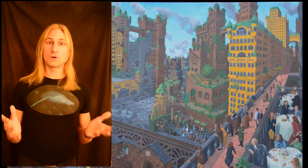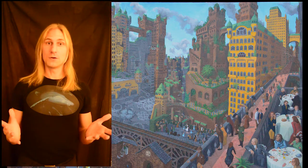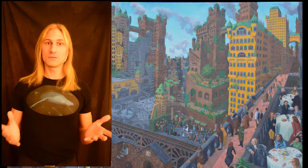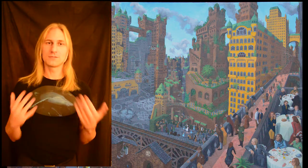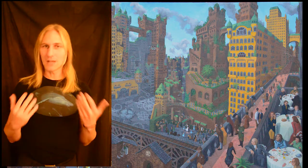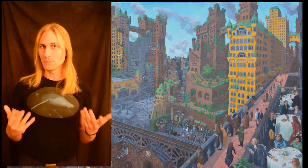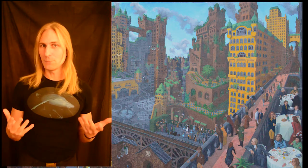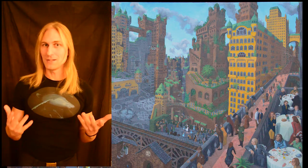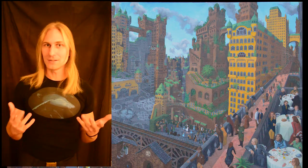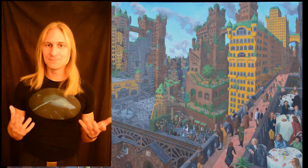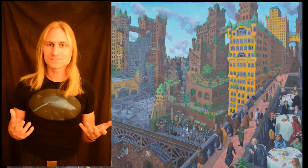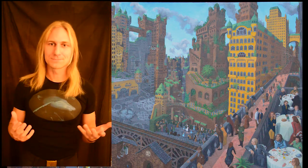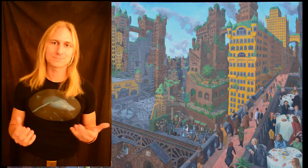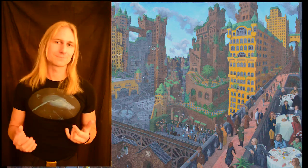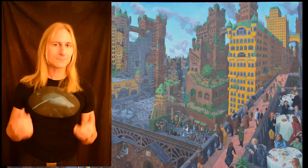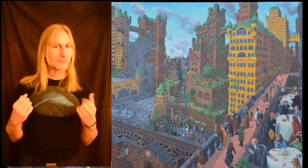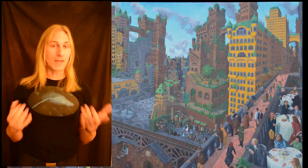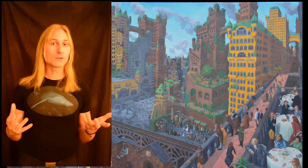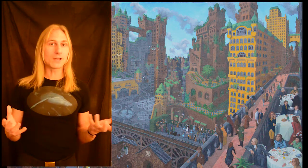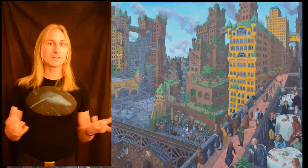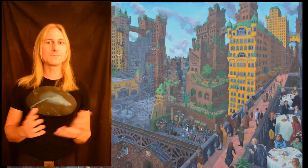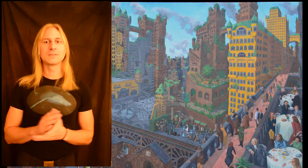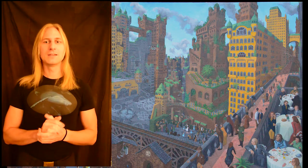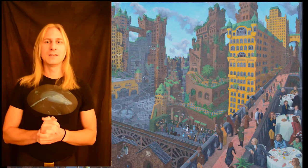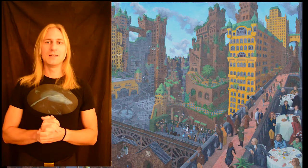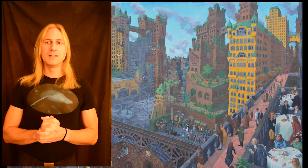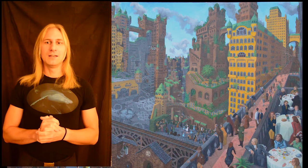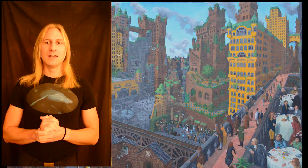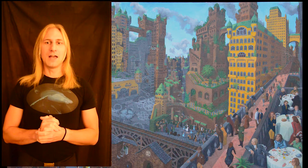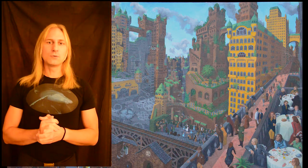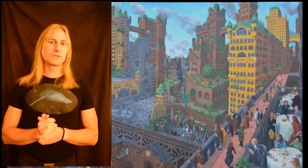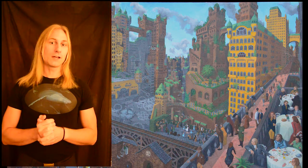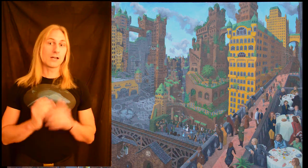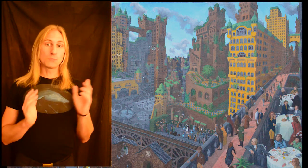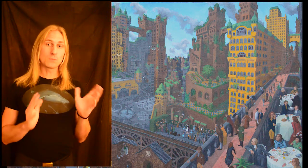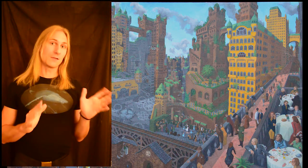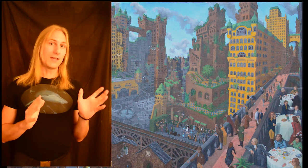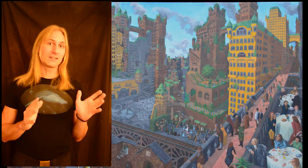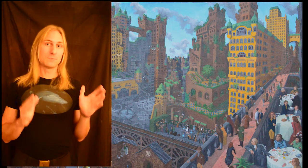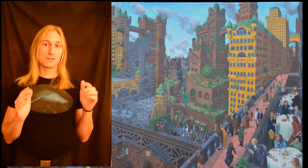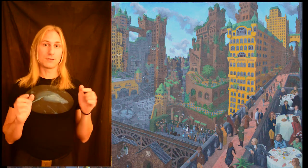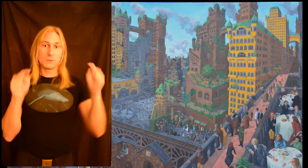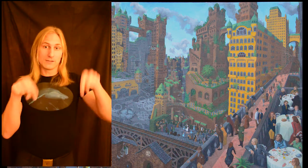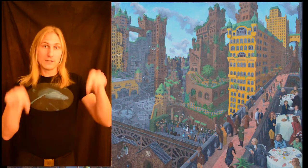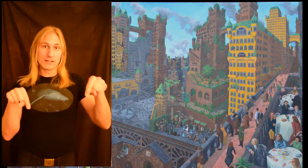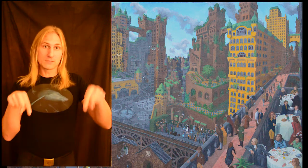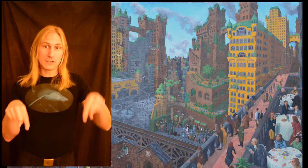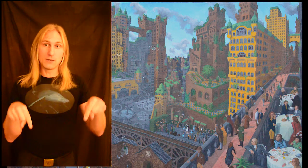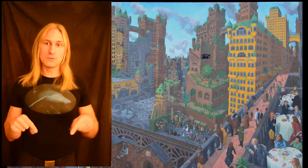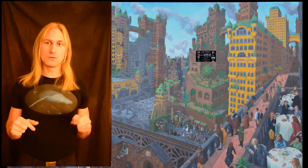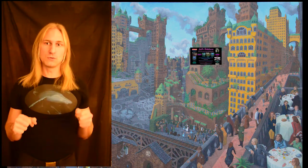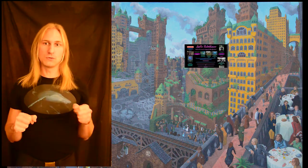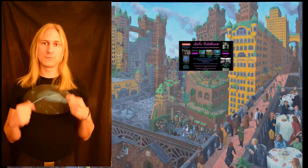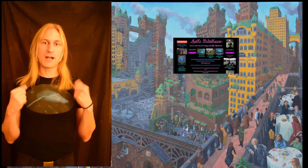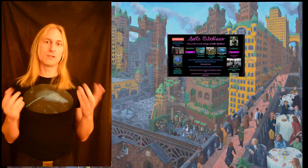First and foremost, I'm a painter and a writer, and you can find out more about that by following the links